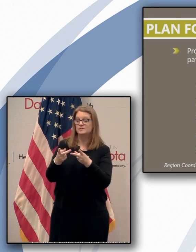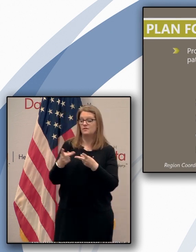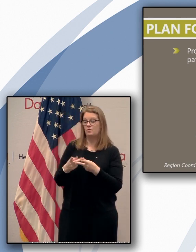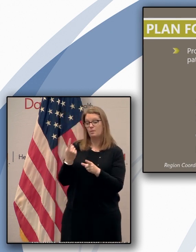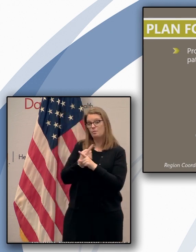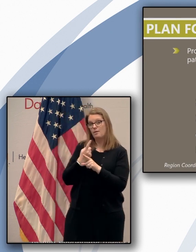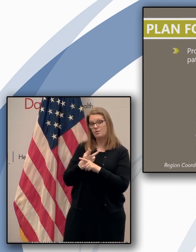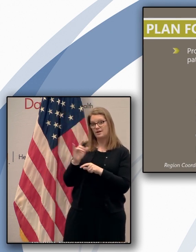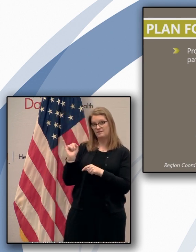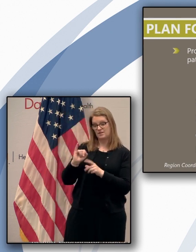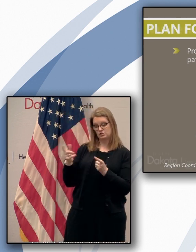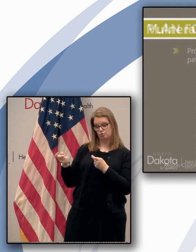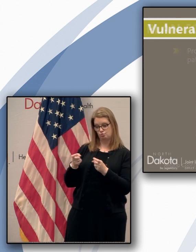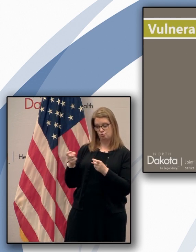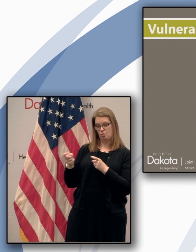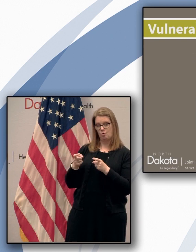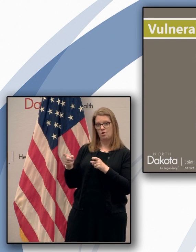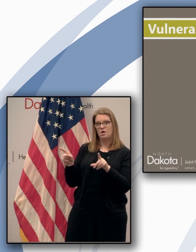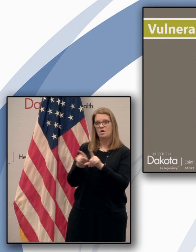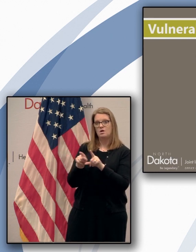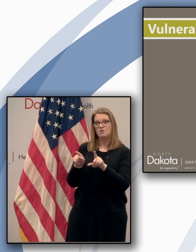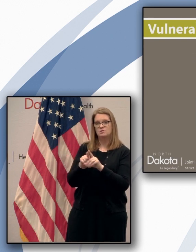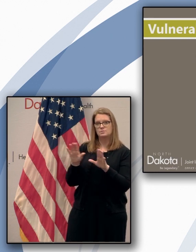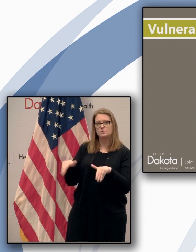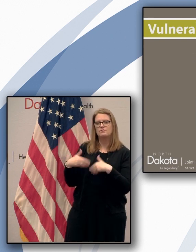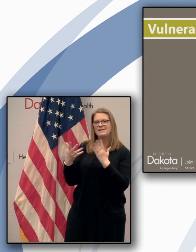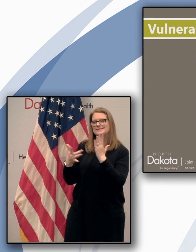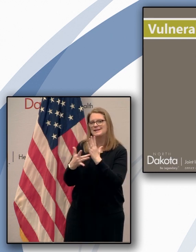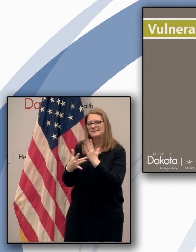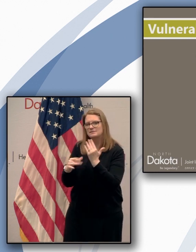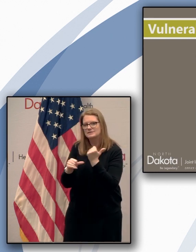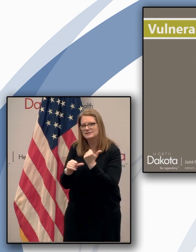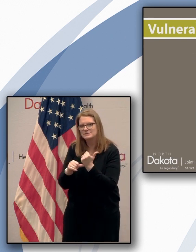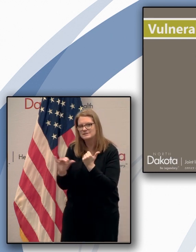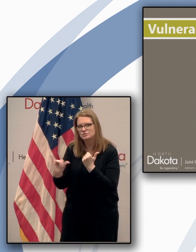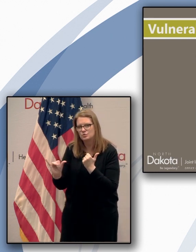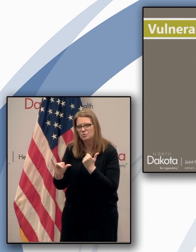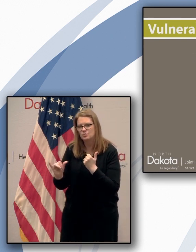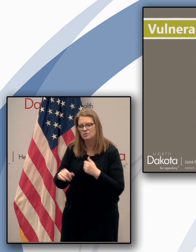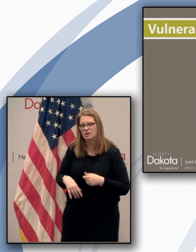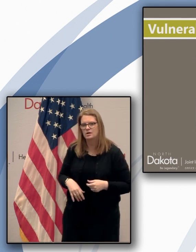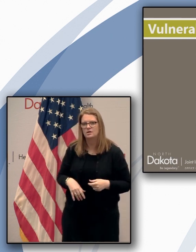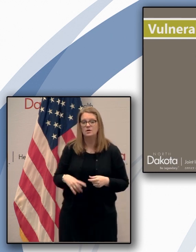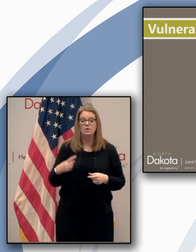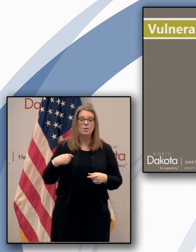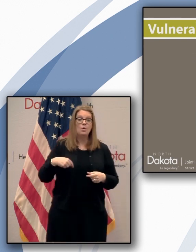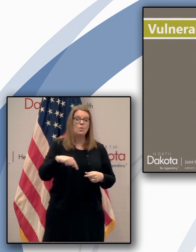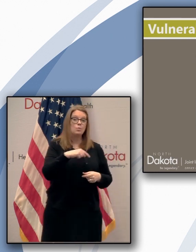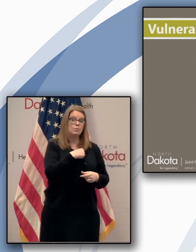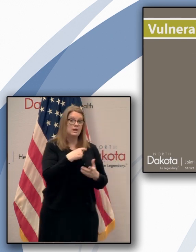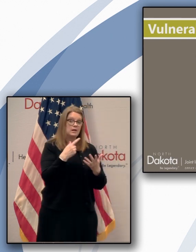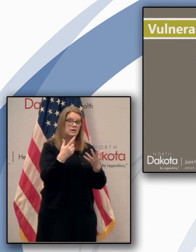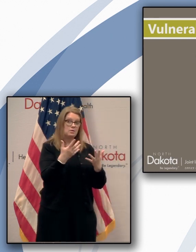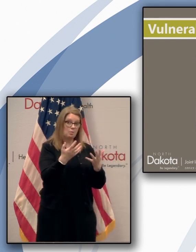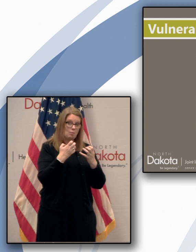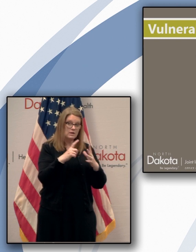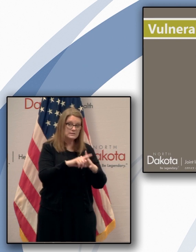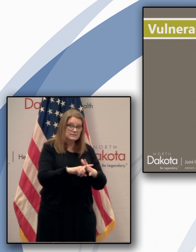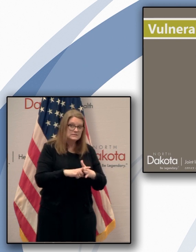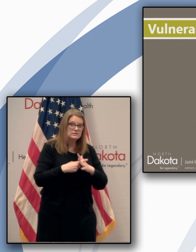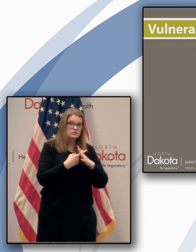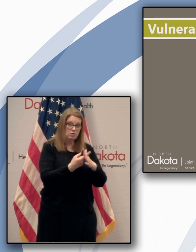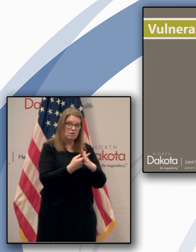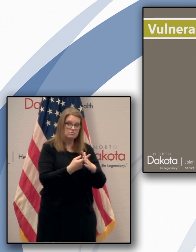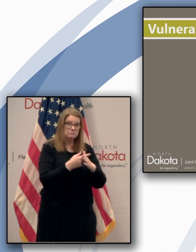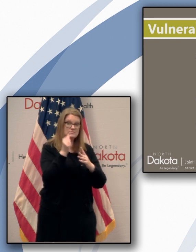will be a trusted resource to offer technical assistance. We intend to kick off this enhanced